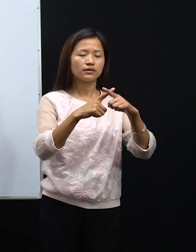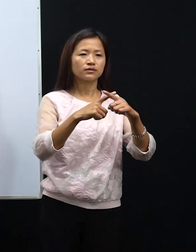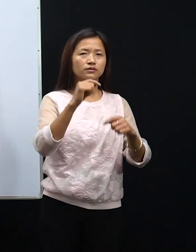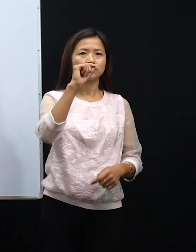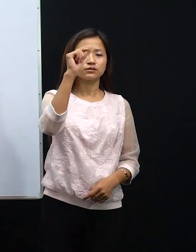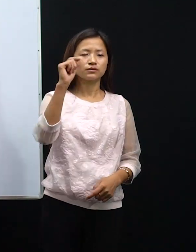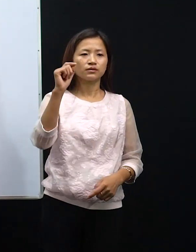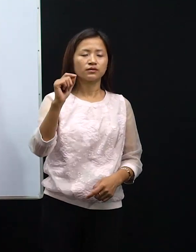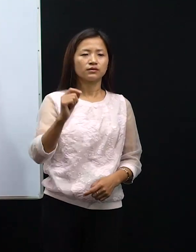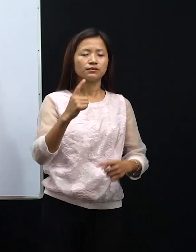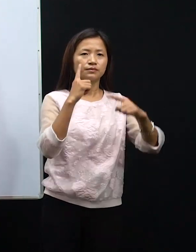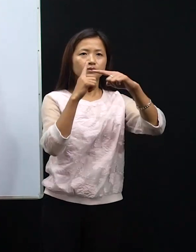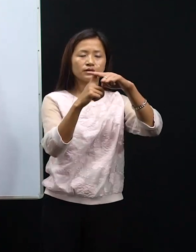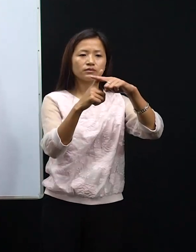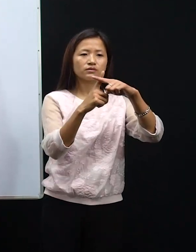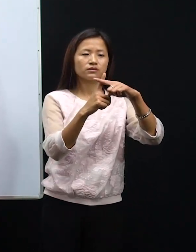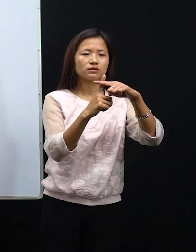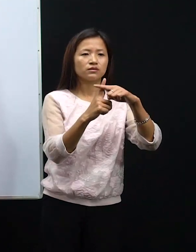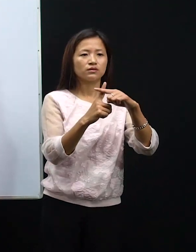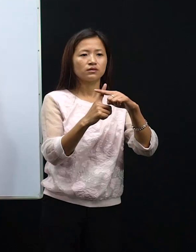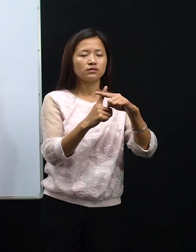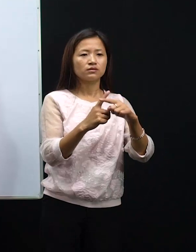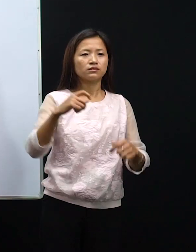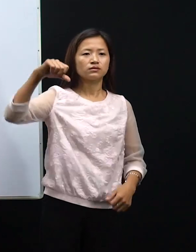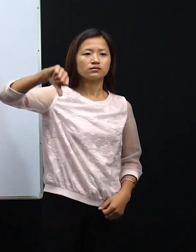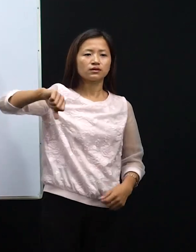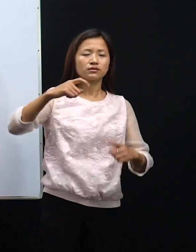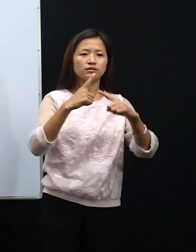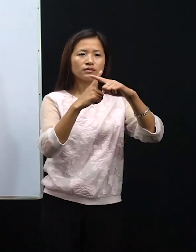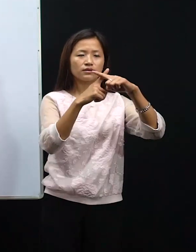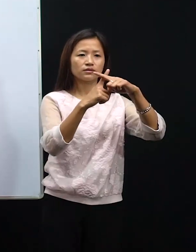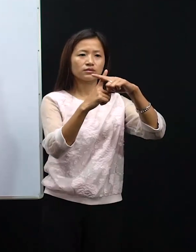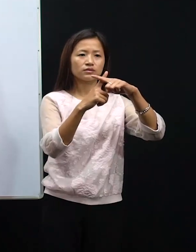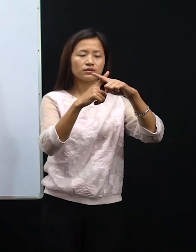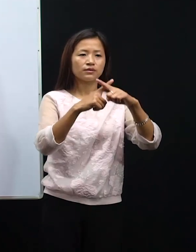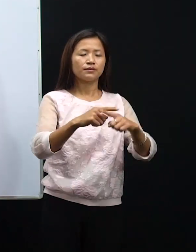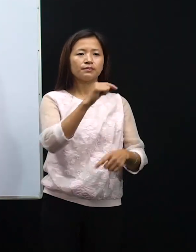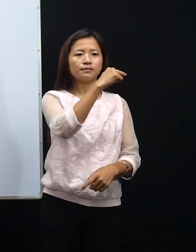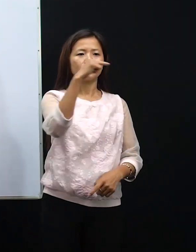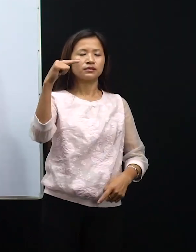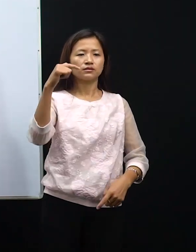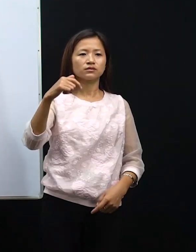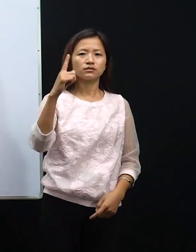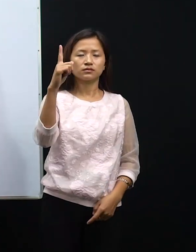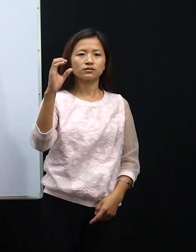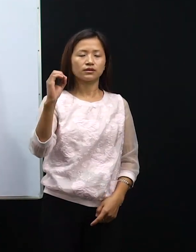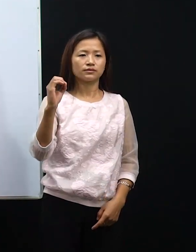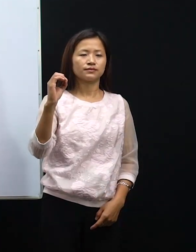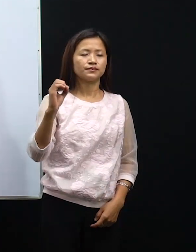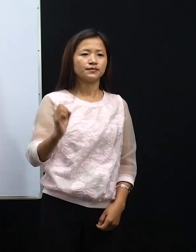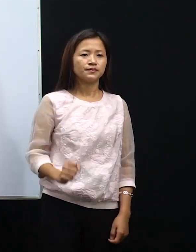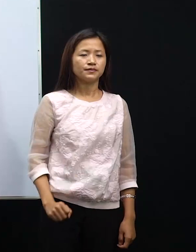plus, now they have given us like this, plus 9x minus 10. These are two separate